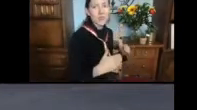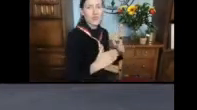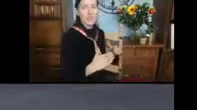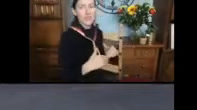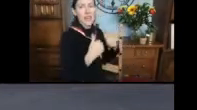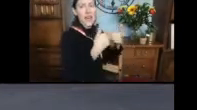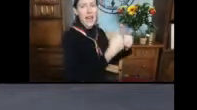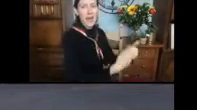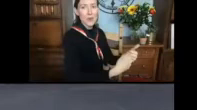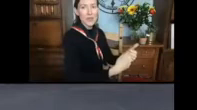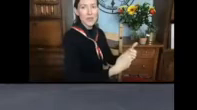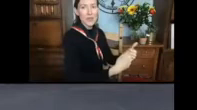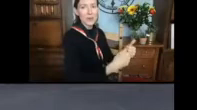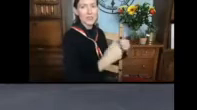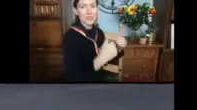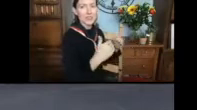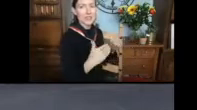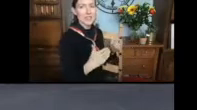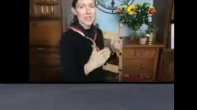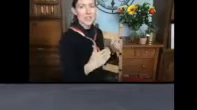off. How are you?